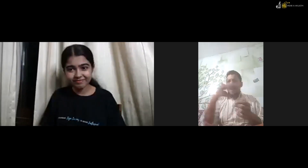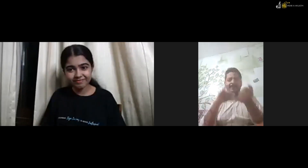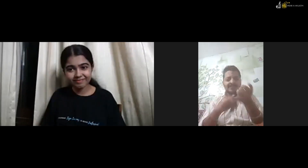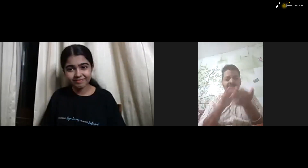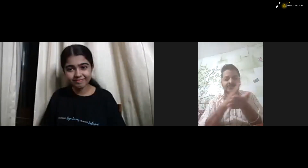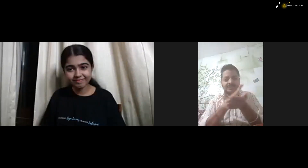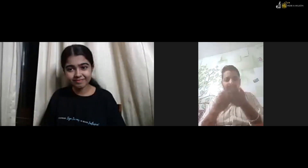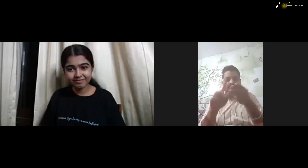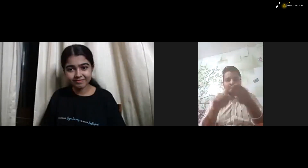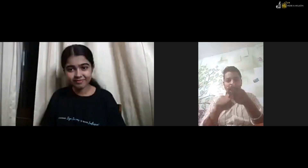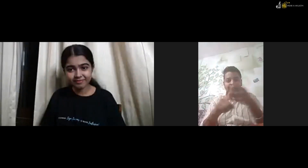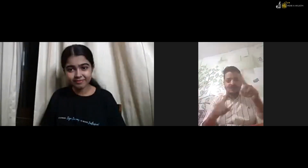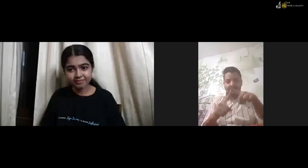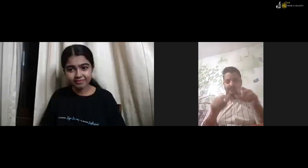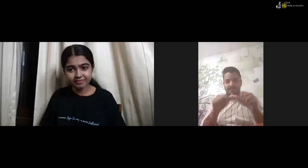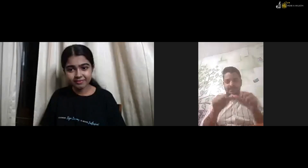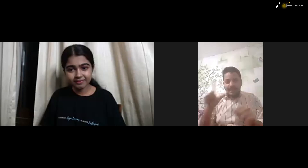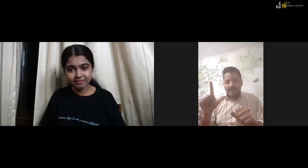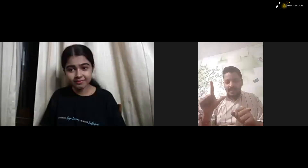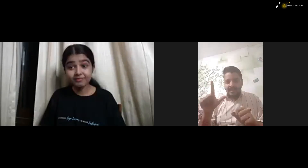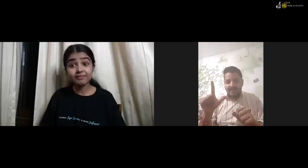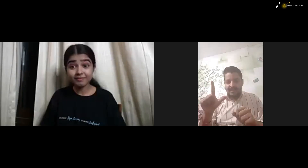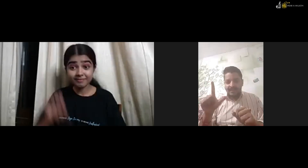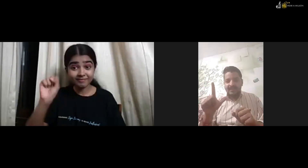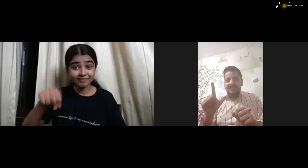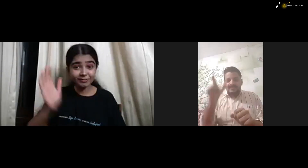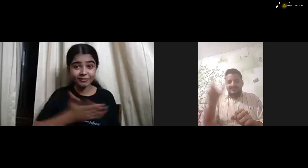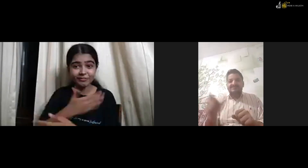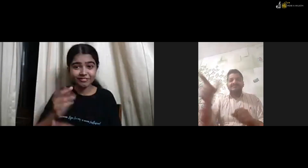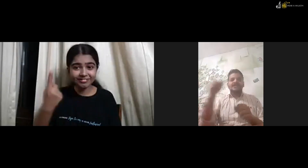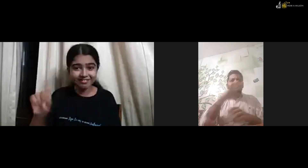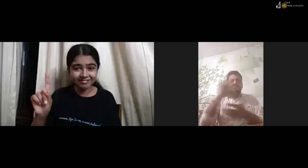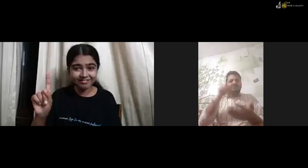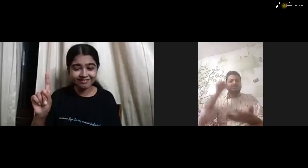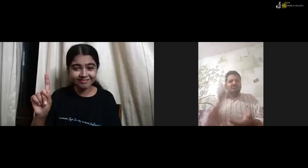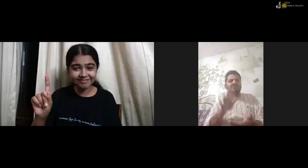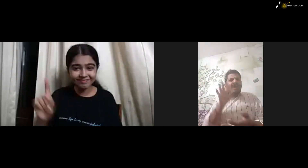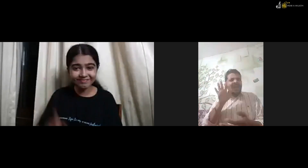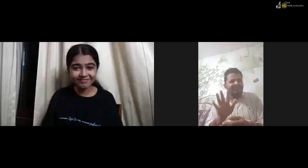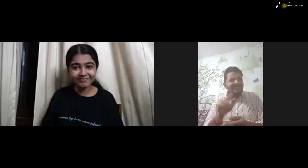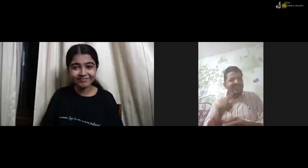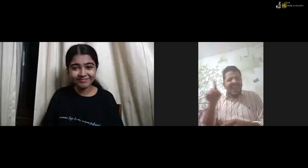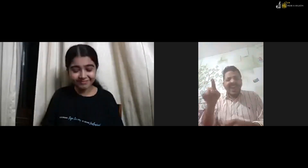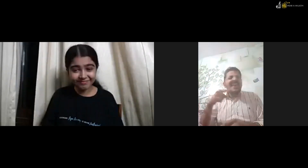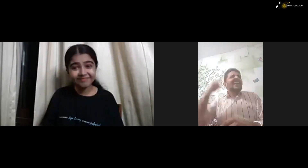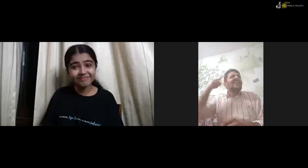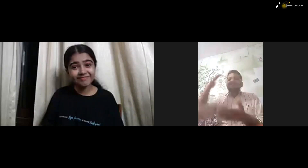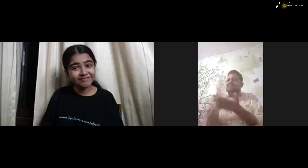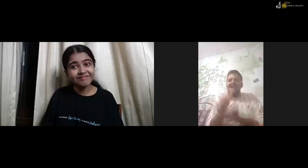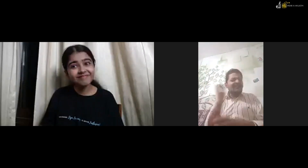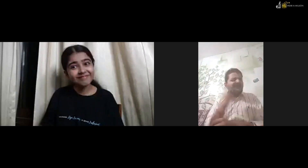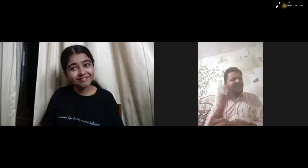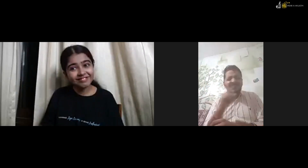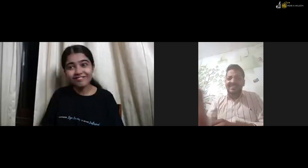that this lady, I think her name is Sheetal. Yeah. So she